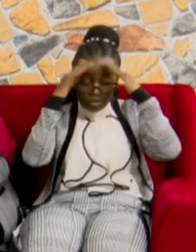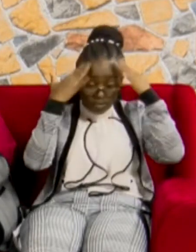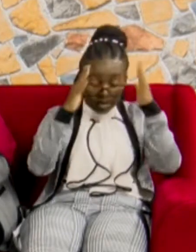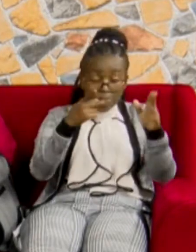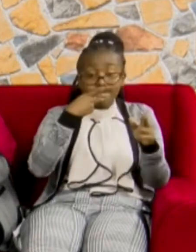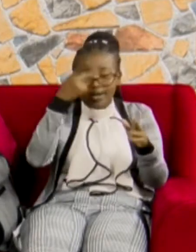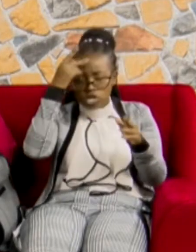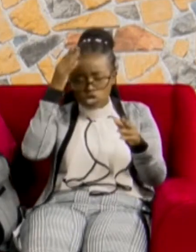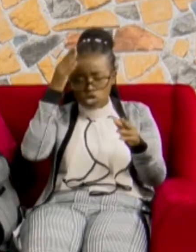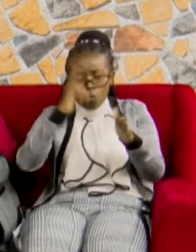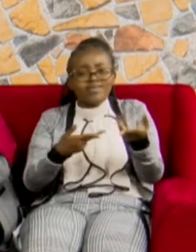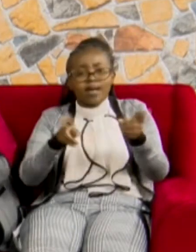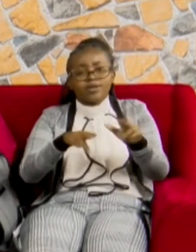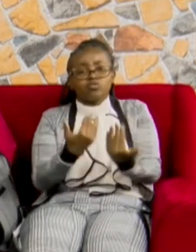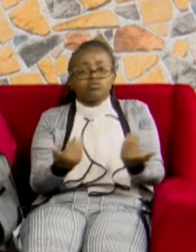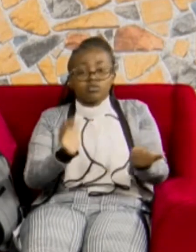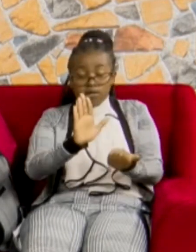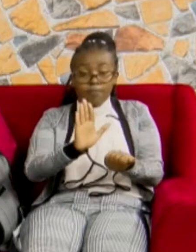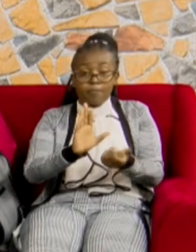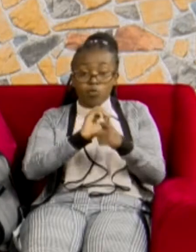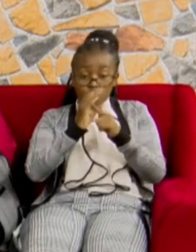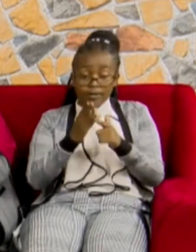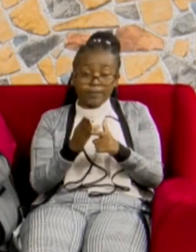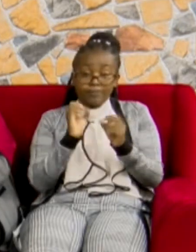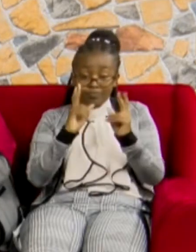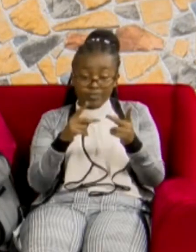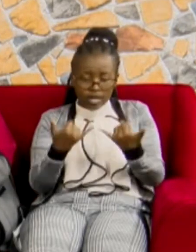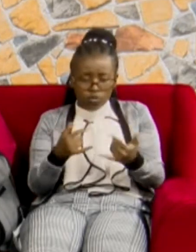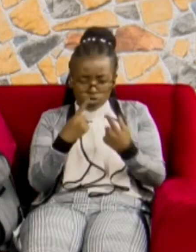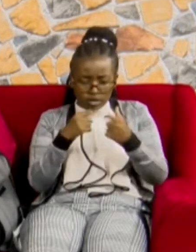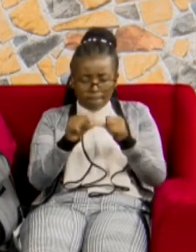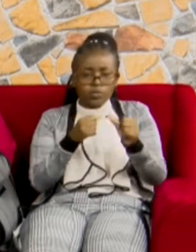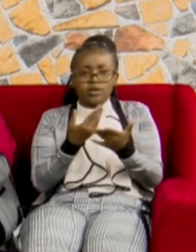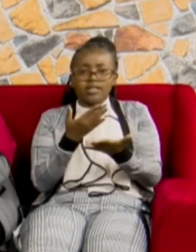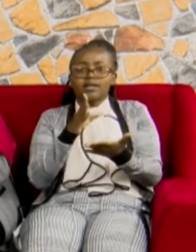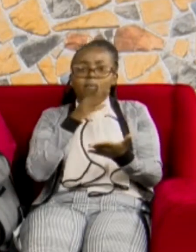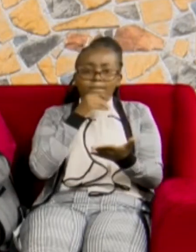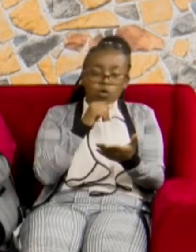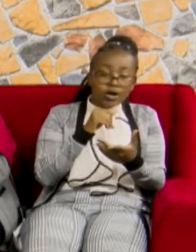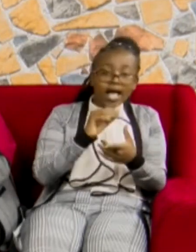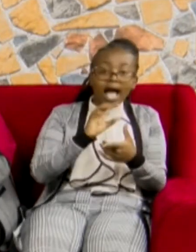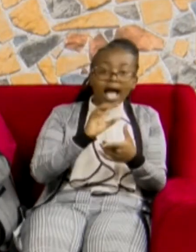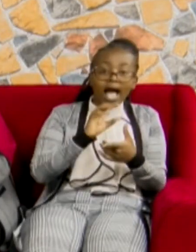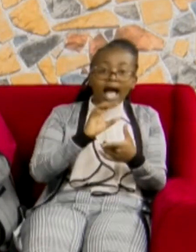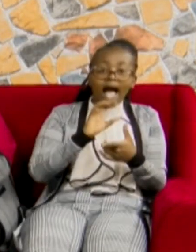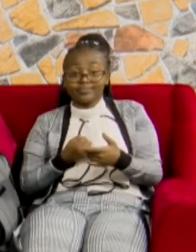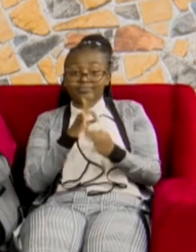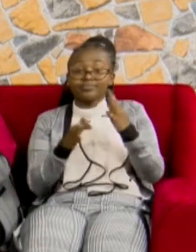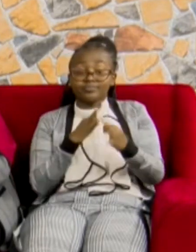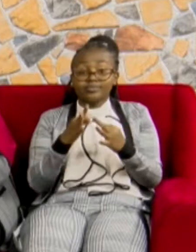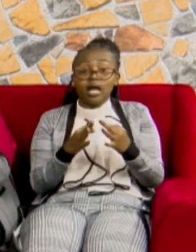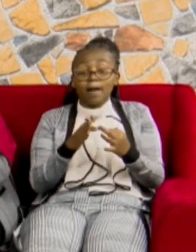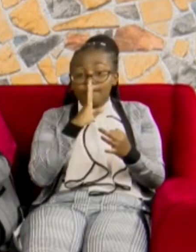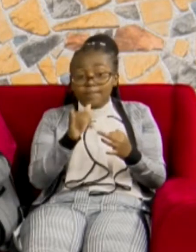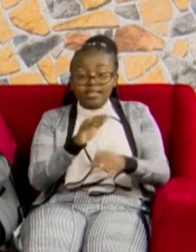know exactly what's going on with their children. Okay. Yes. Now that we touched on that part of boys and girls, right? If by